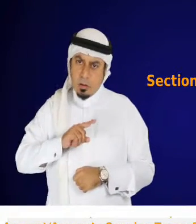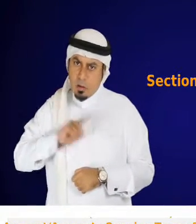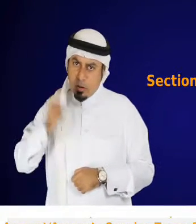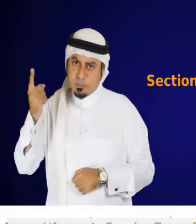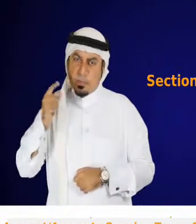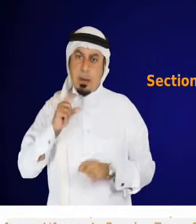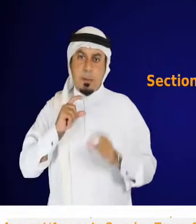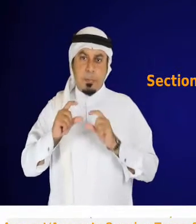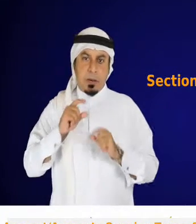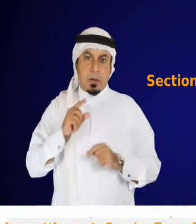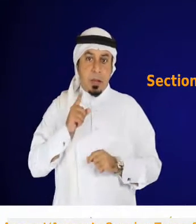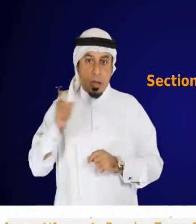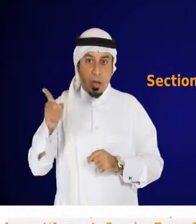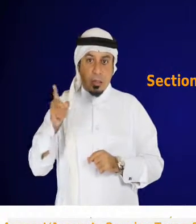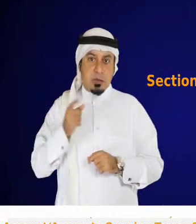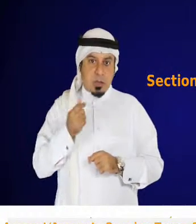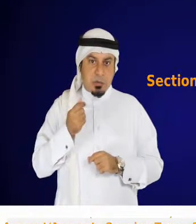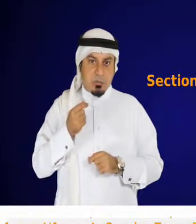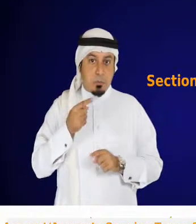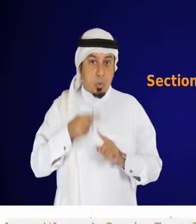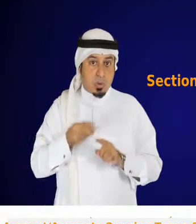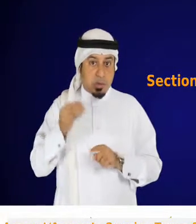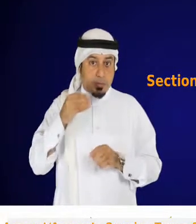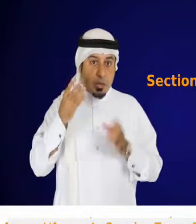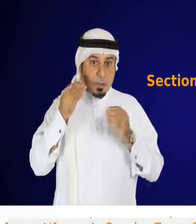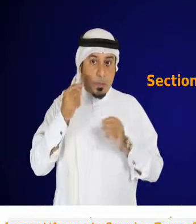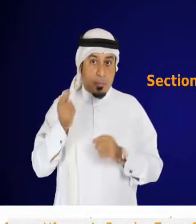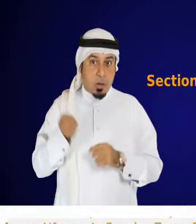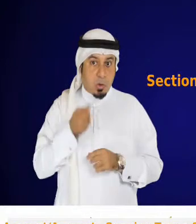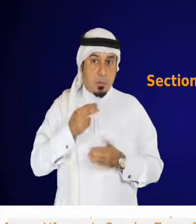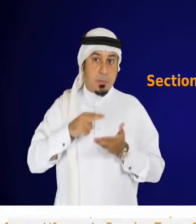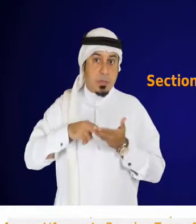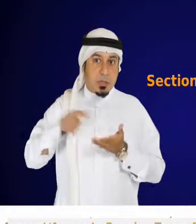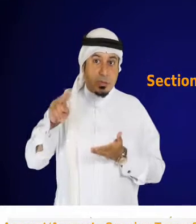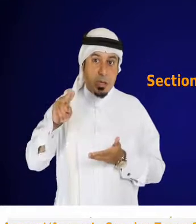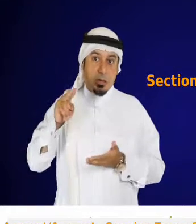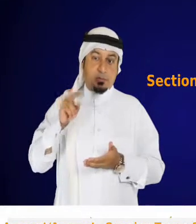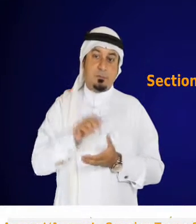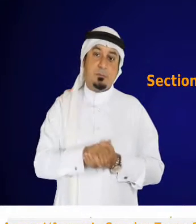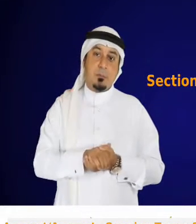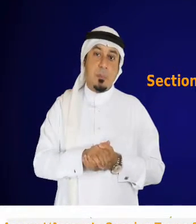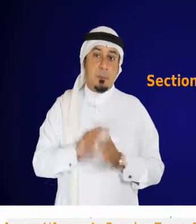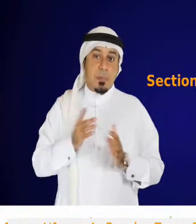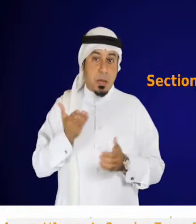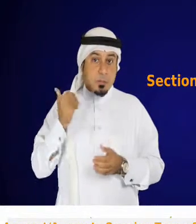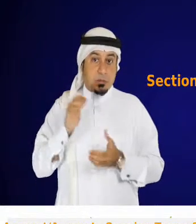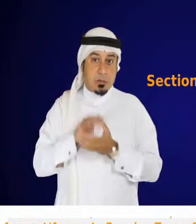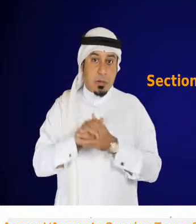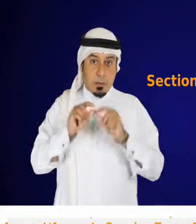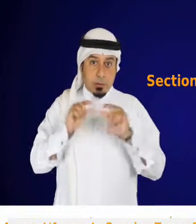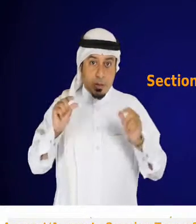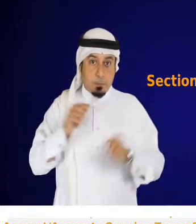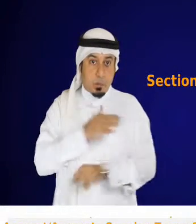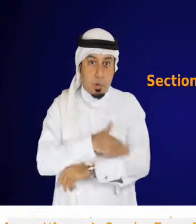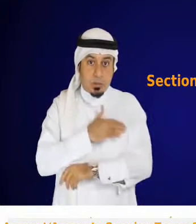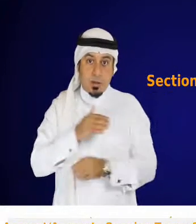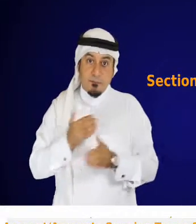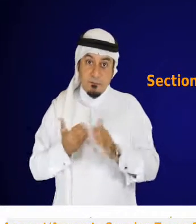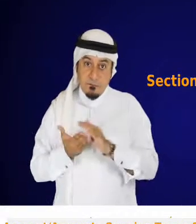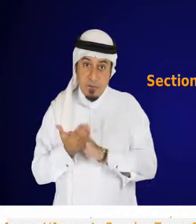The bank refused to act upon written instructions by the account holder by fax or telex due to receipt failure of such instructions by